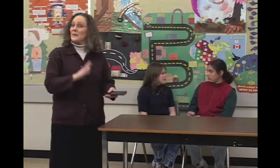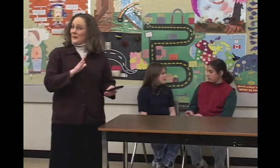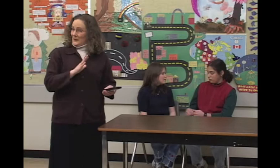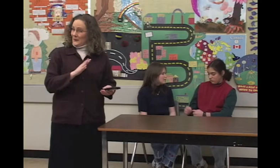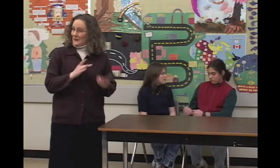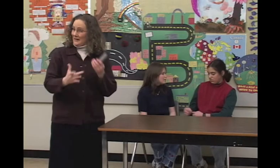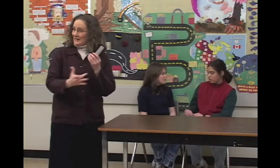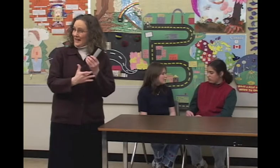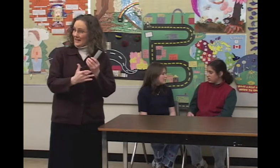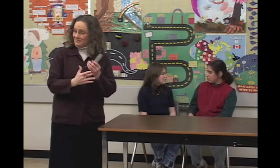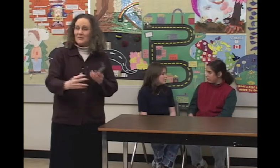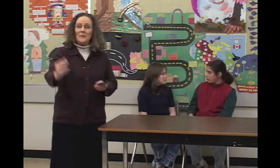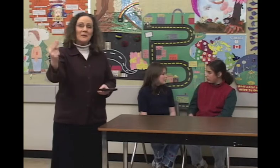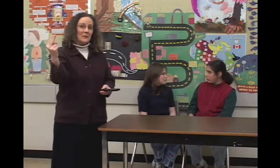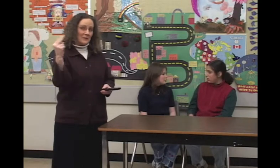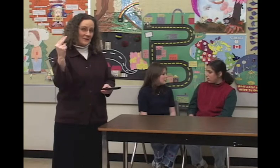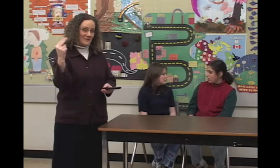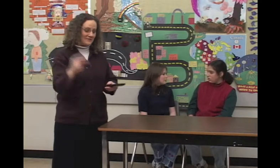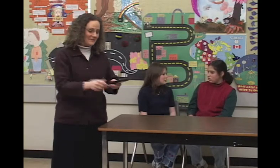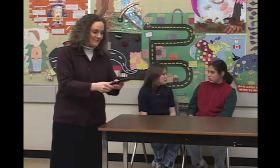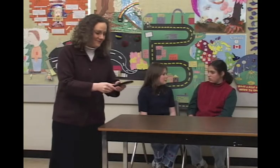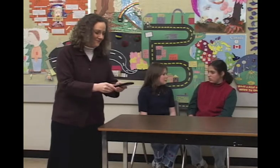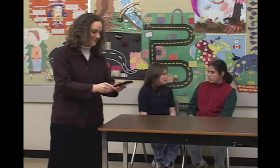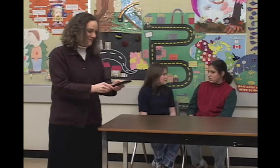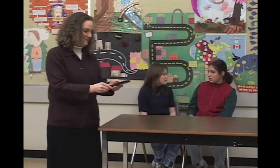And this is another example of the advanced technology that we use at school.